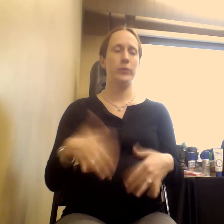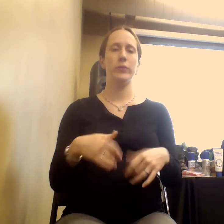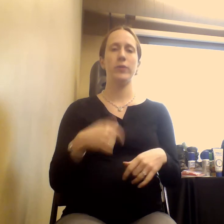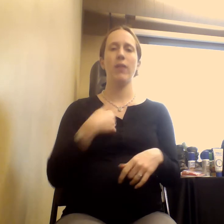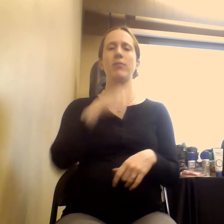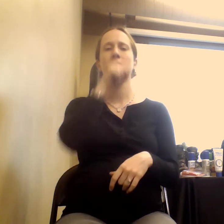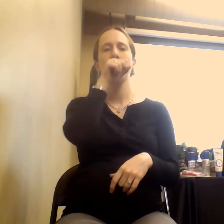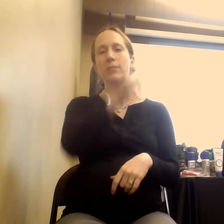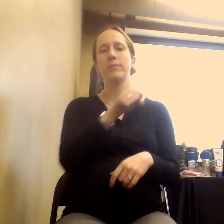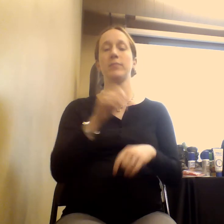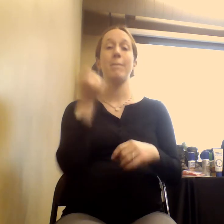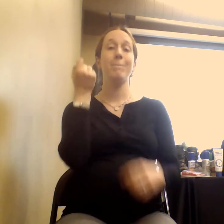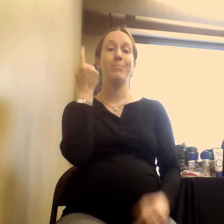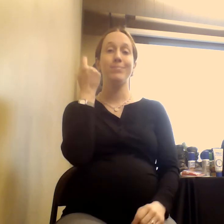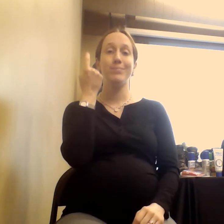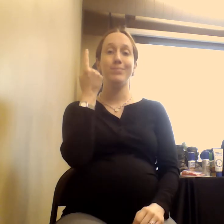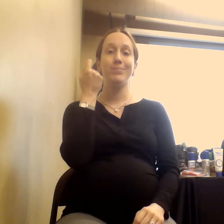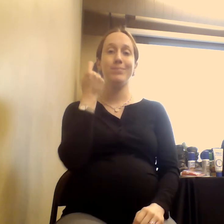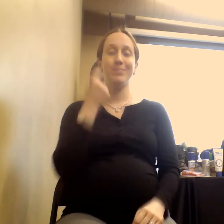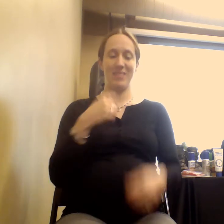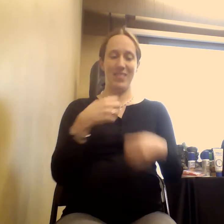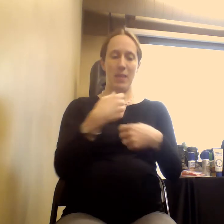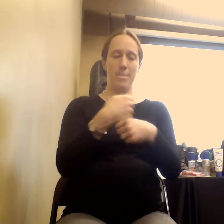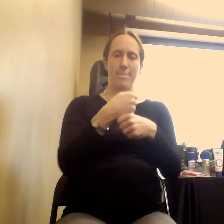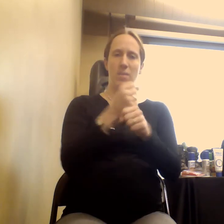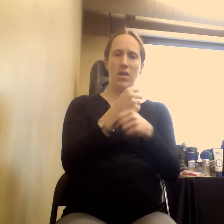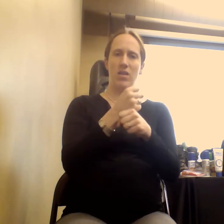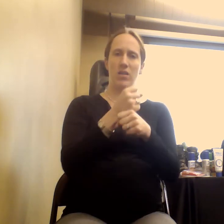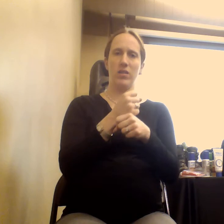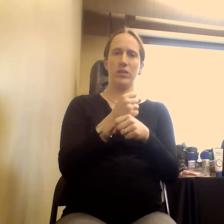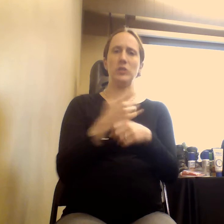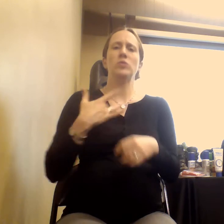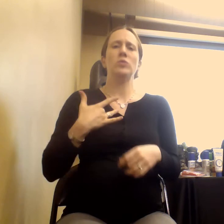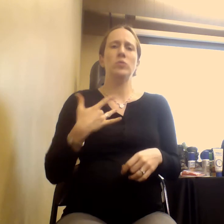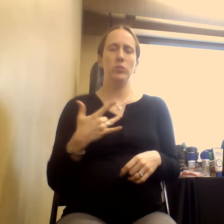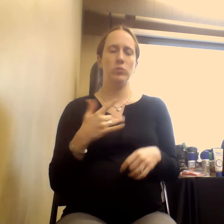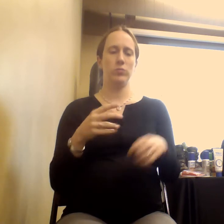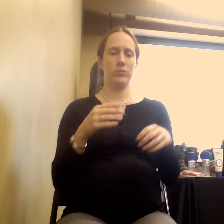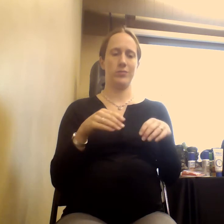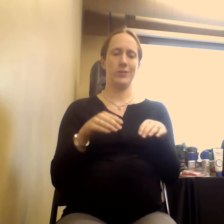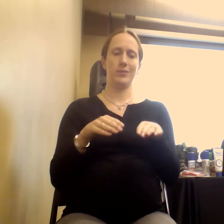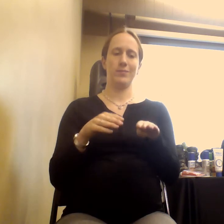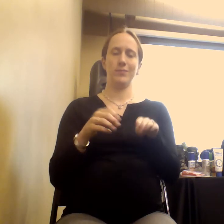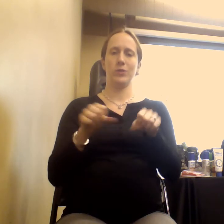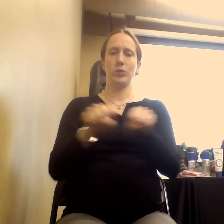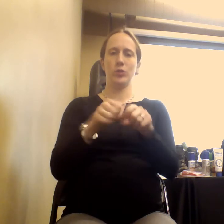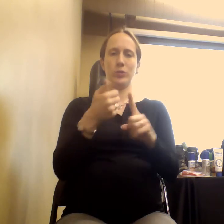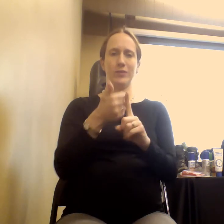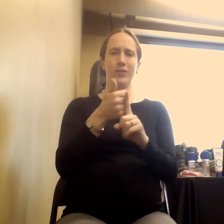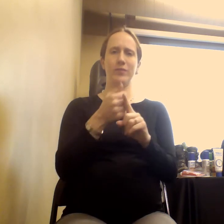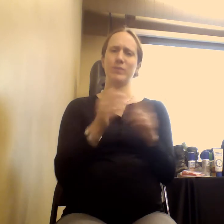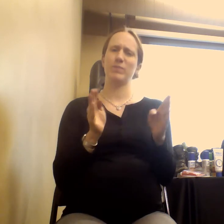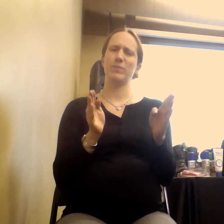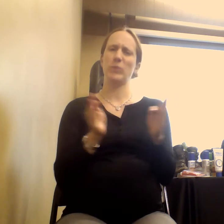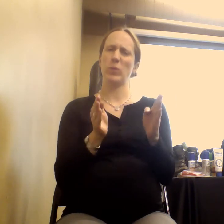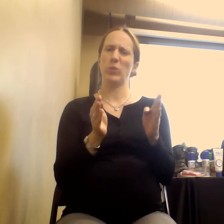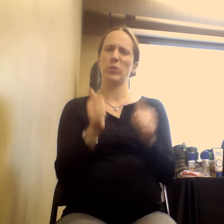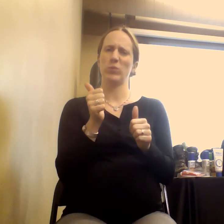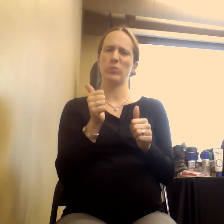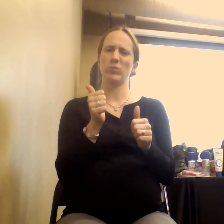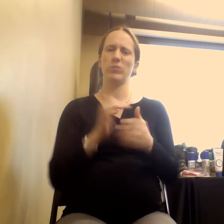run really small. And guess what? I have a really fat foot. So what makes sense there? Nothing makes sense there. What best